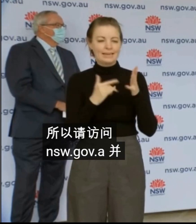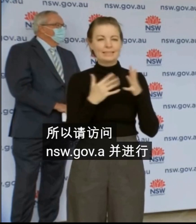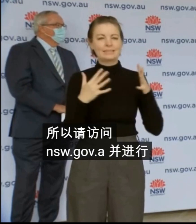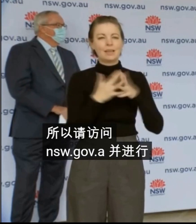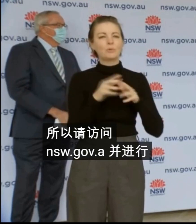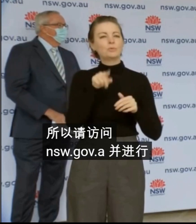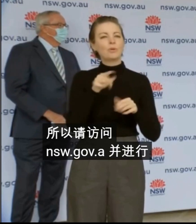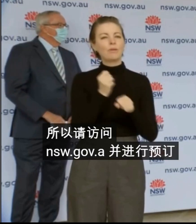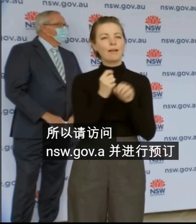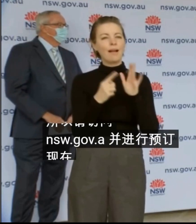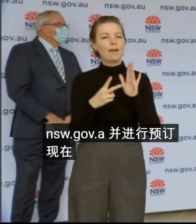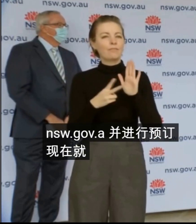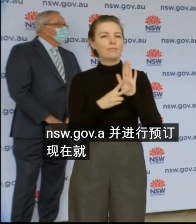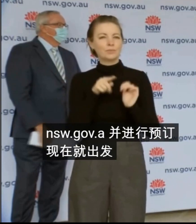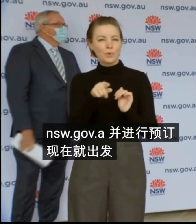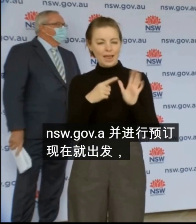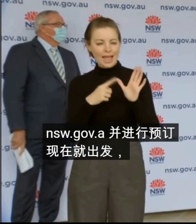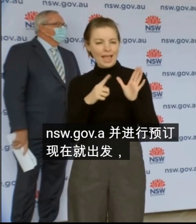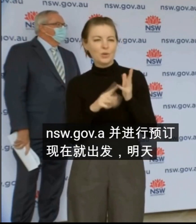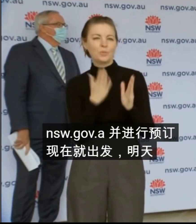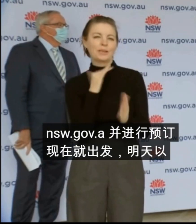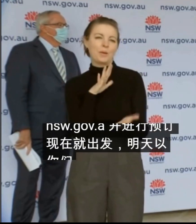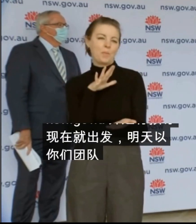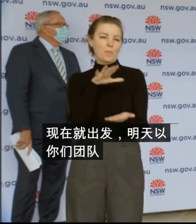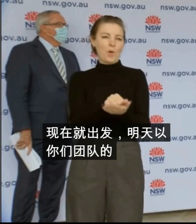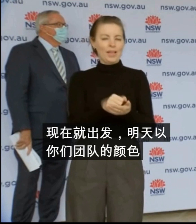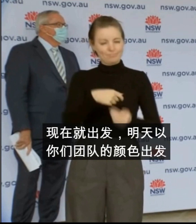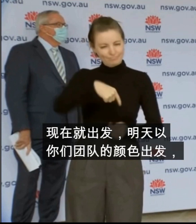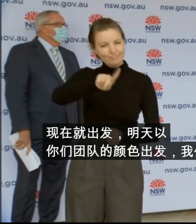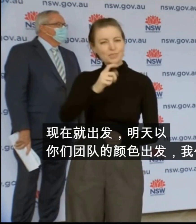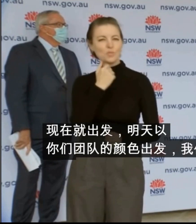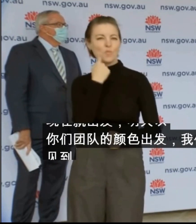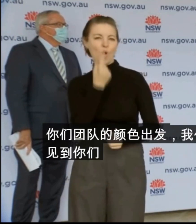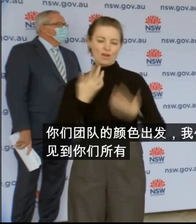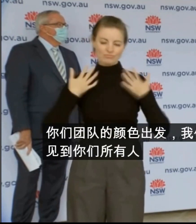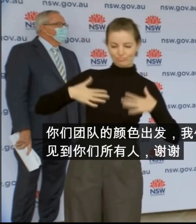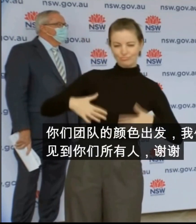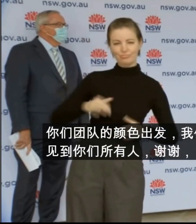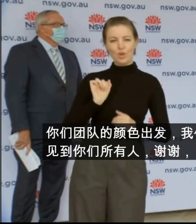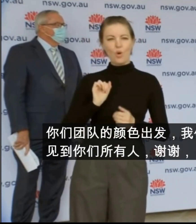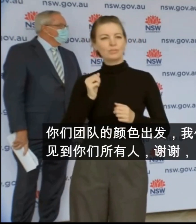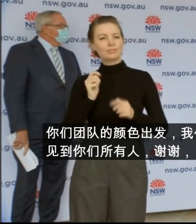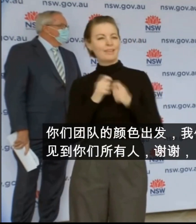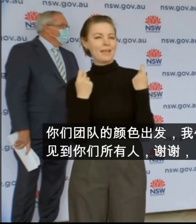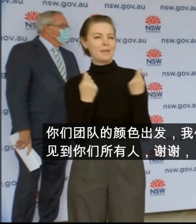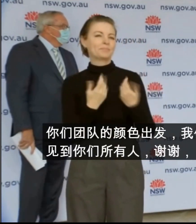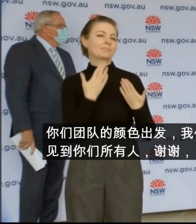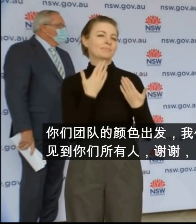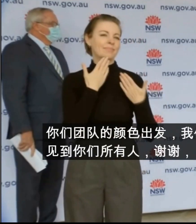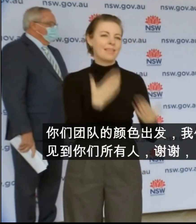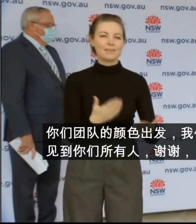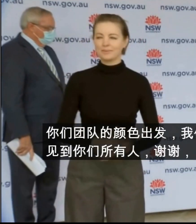nsw.gov.au and make your booking. Do it now and get out there tomorrow in your team colours. We'll look forward to seeing you all. Thank you.